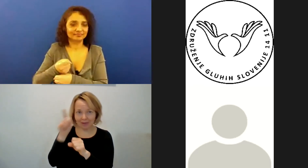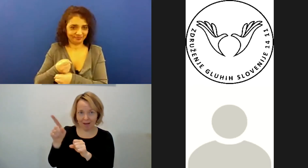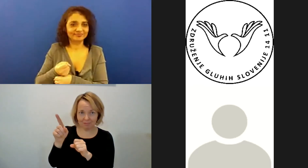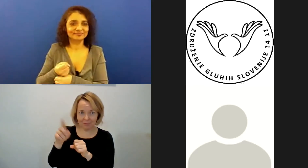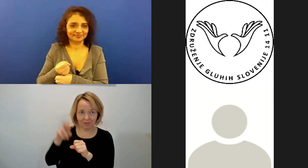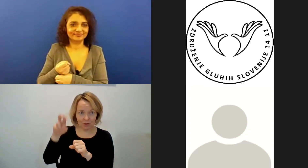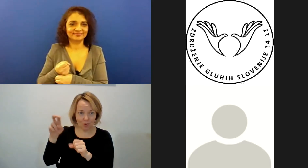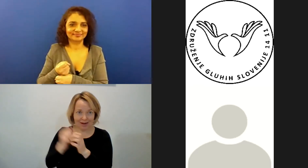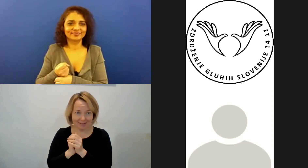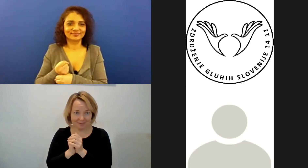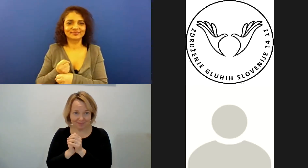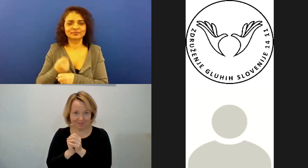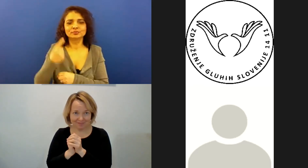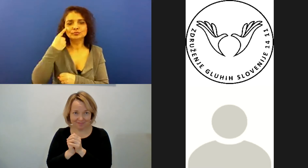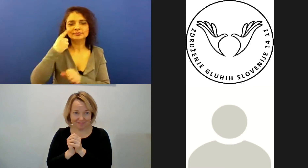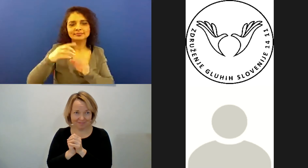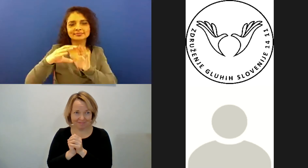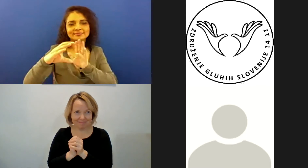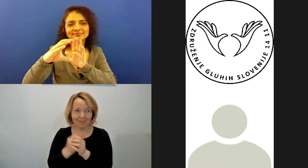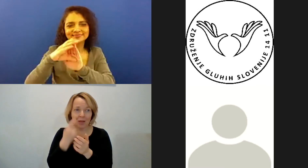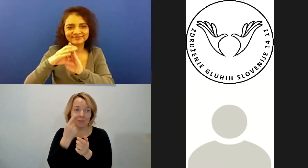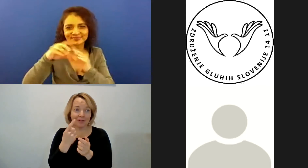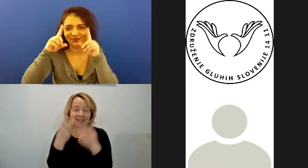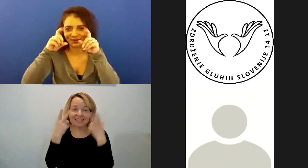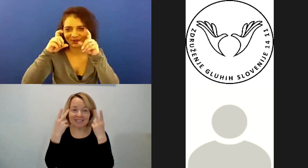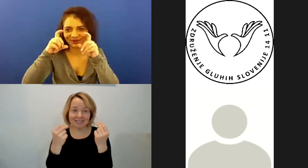And that's when I had my winter jobs.